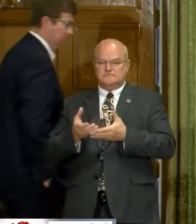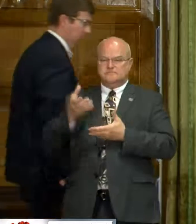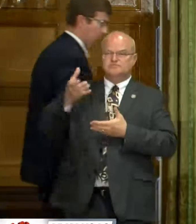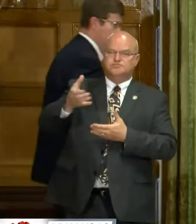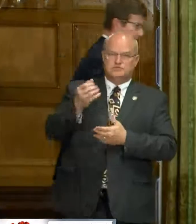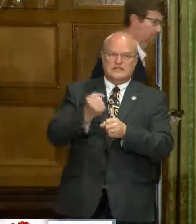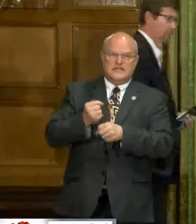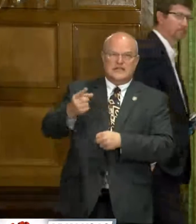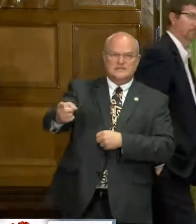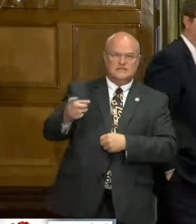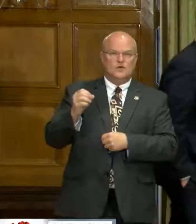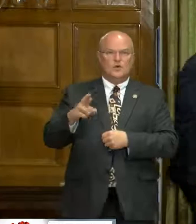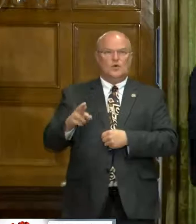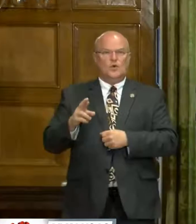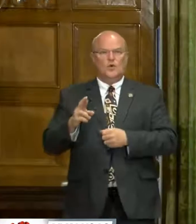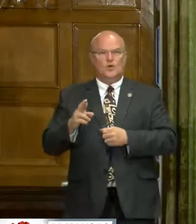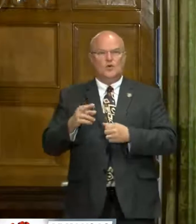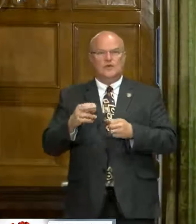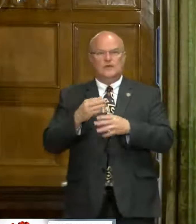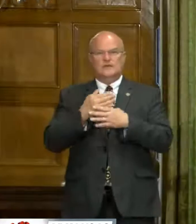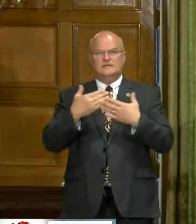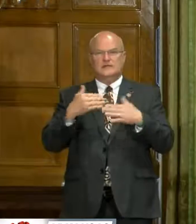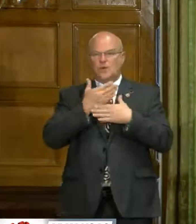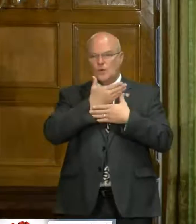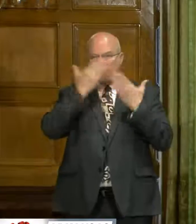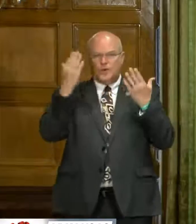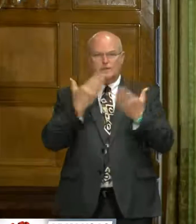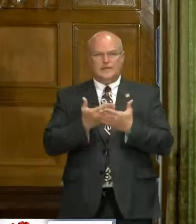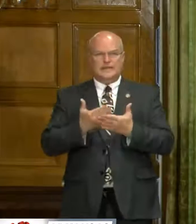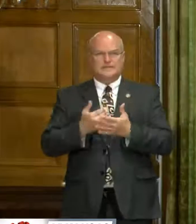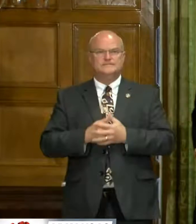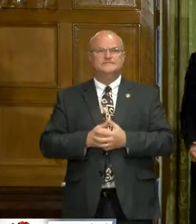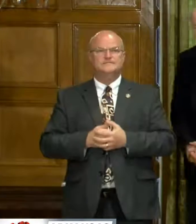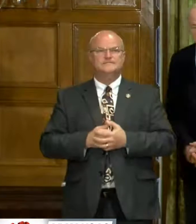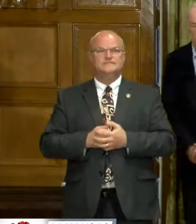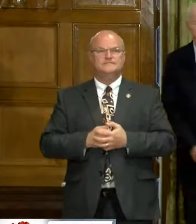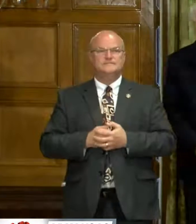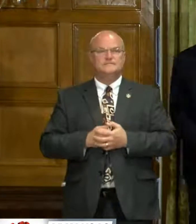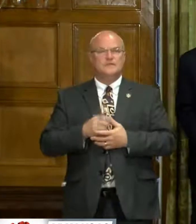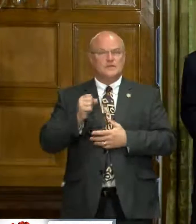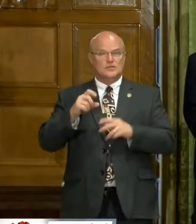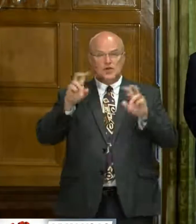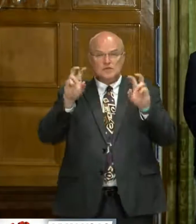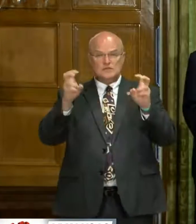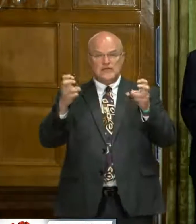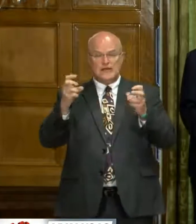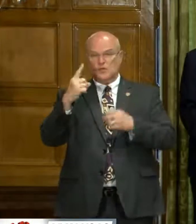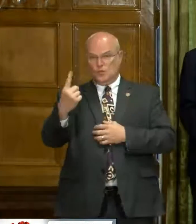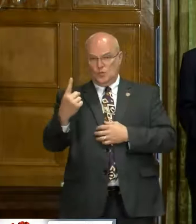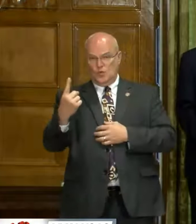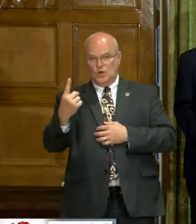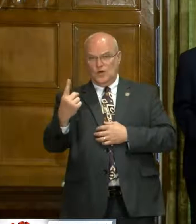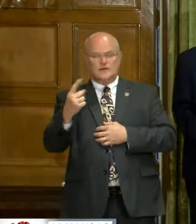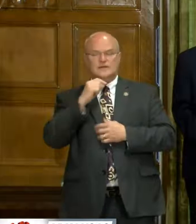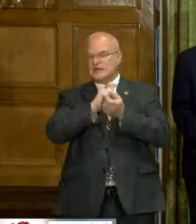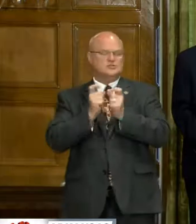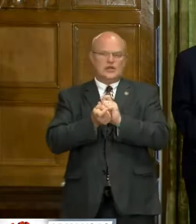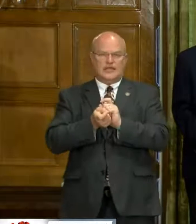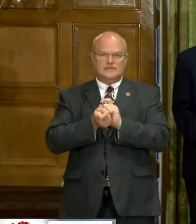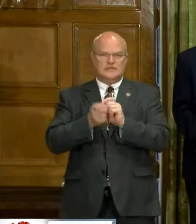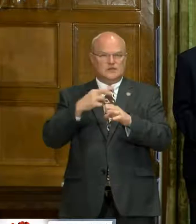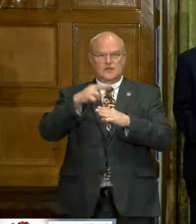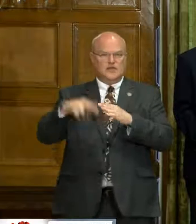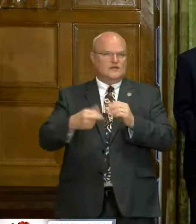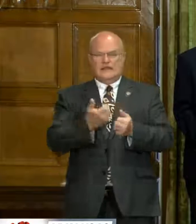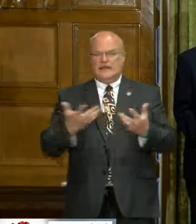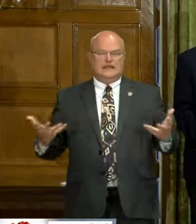or will those schools lose Title I? So Title I will not change as